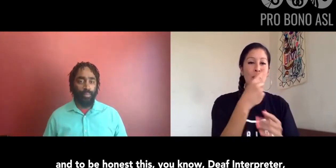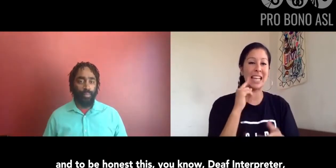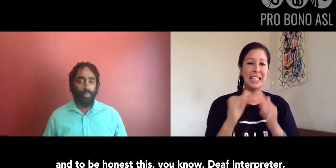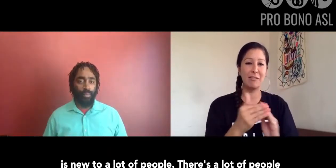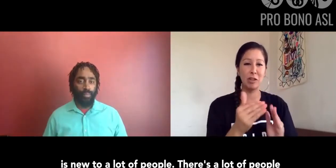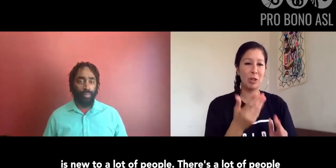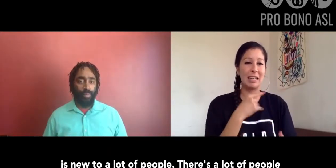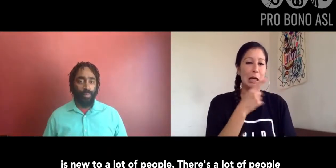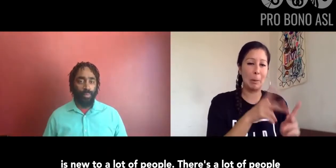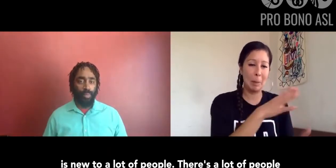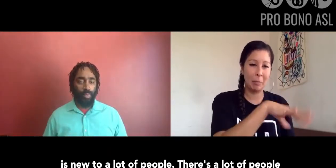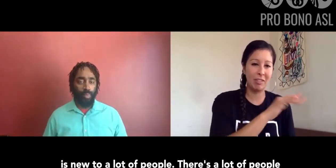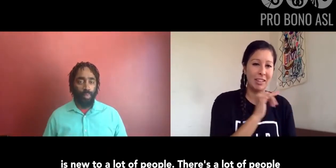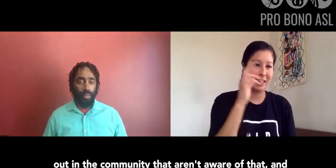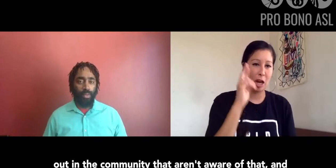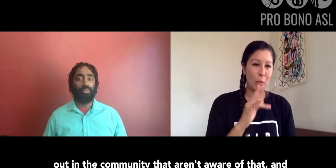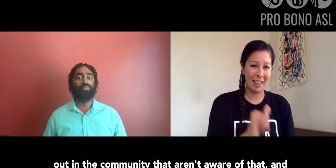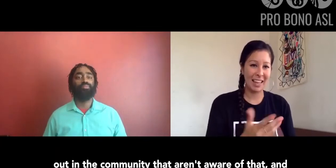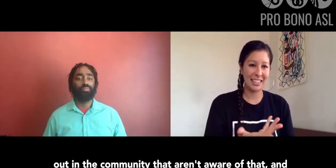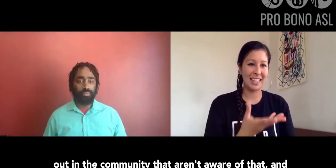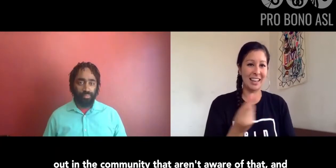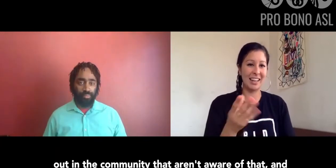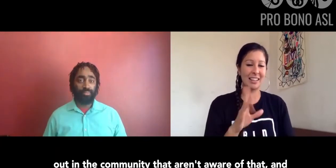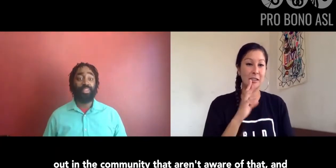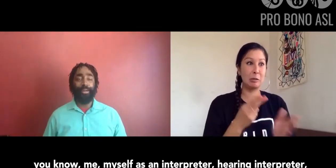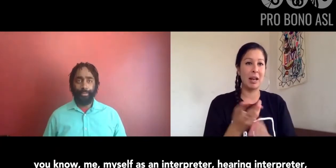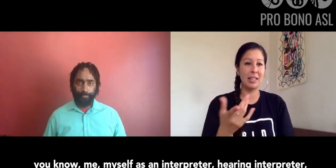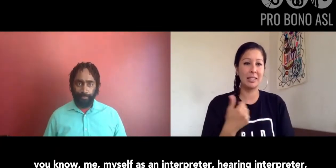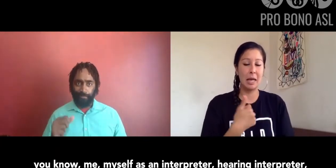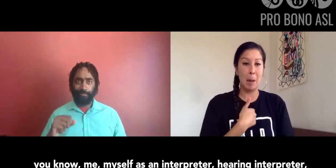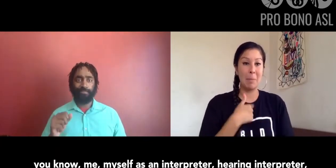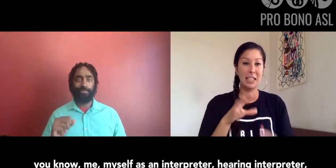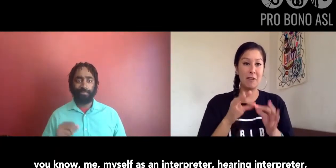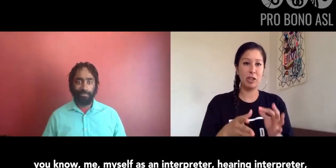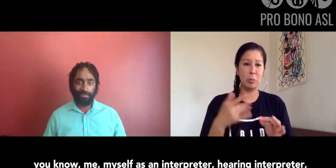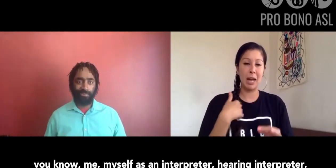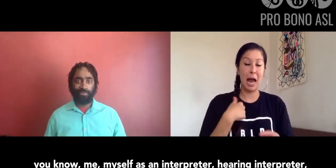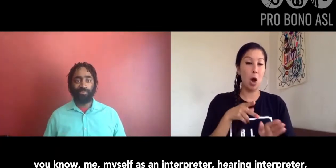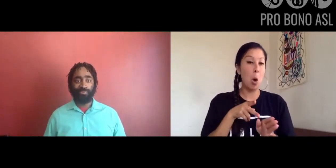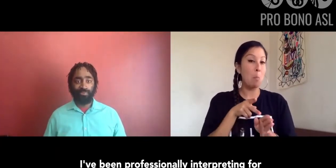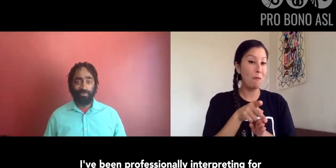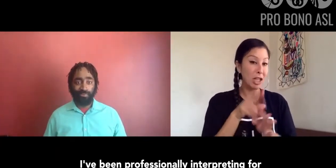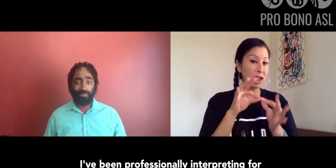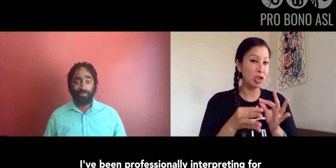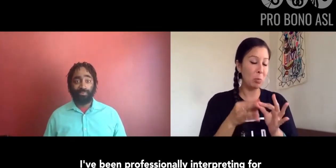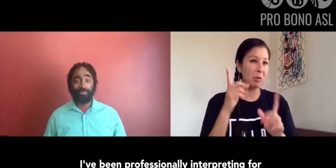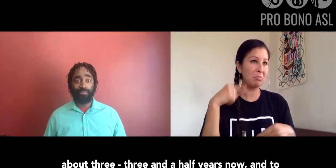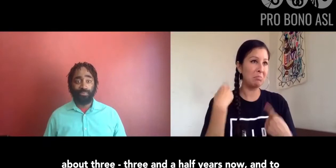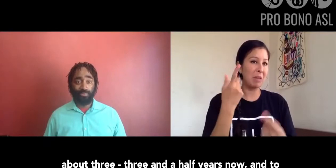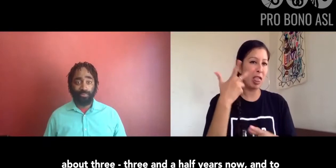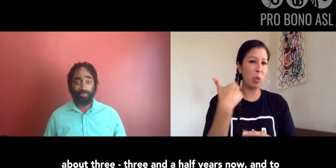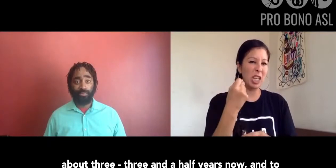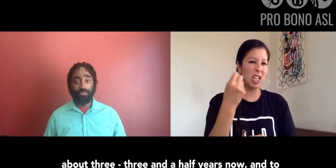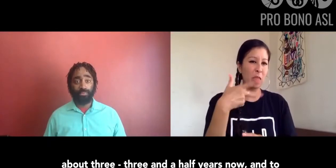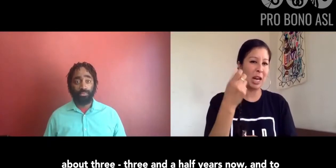deaf interpreter is new to a lot of people. There's a lot of people in the community that aren't aware of that. And, me myself as an interpreter, hearing interpreter, I've been professionally interpreting for